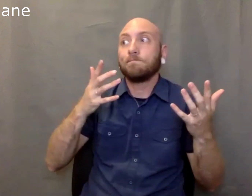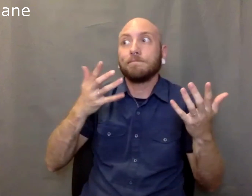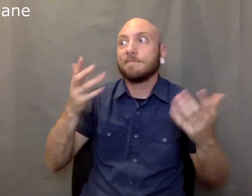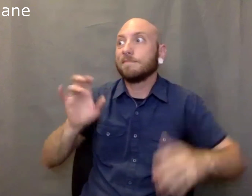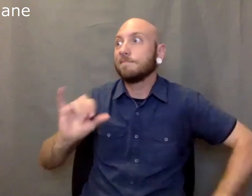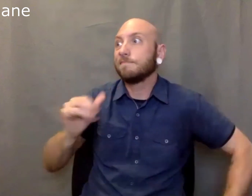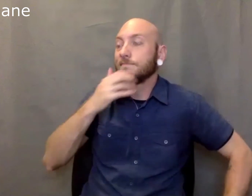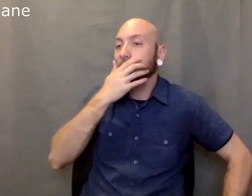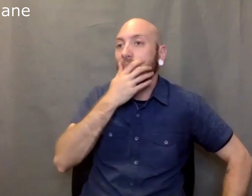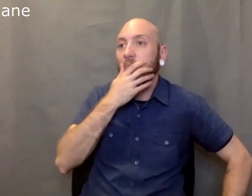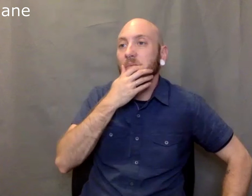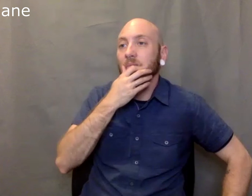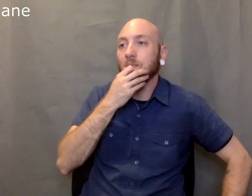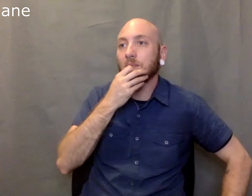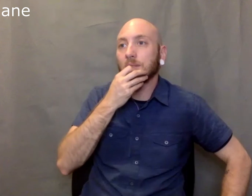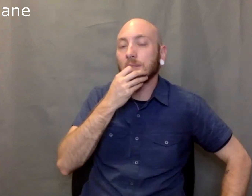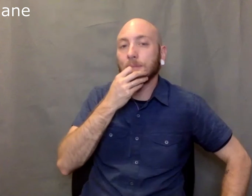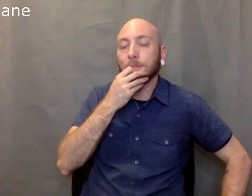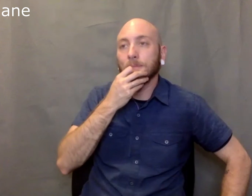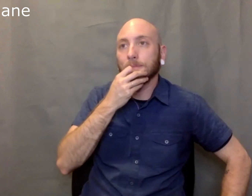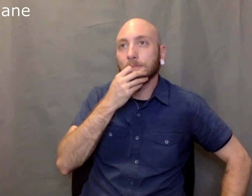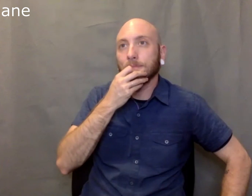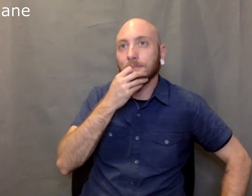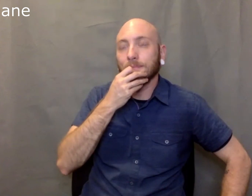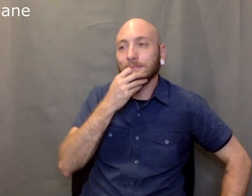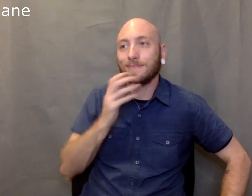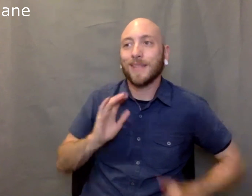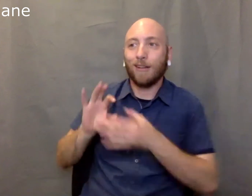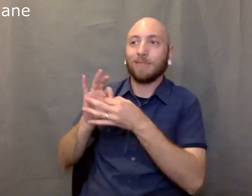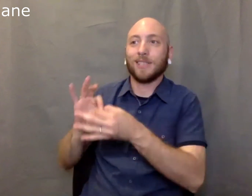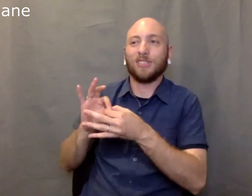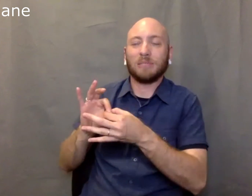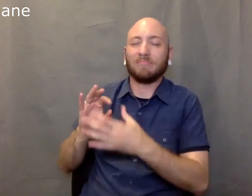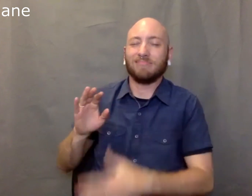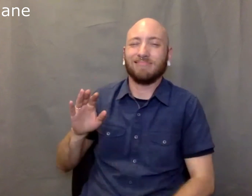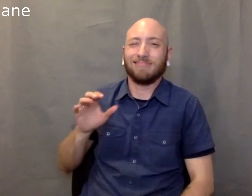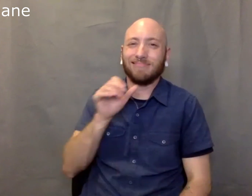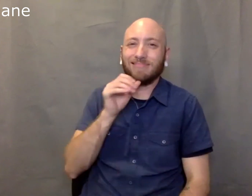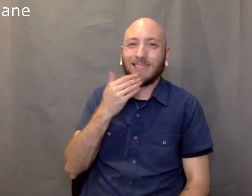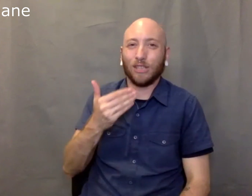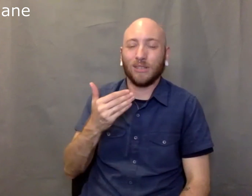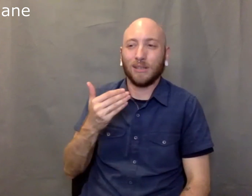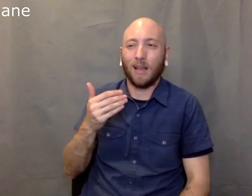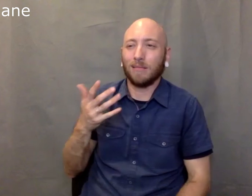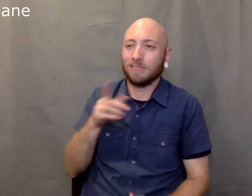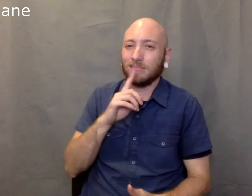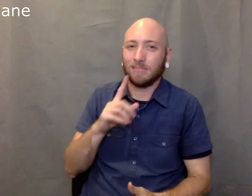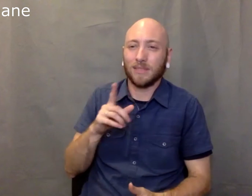I think it was just so obvious that this wasn't working out, that, you know, I was mistreating her. She couldn't handle it